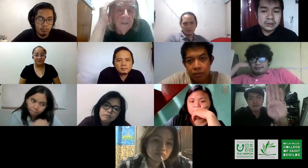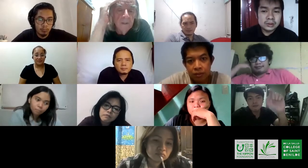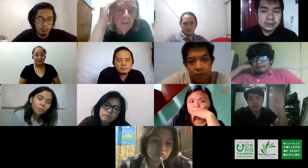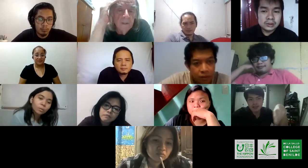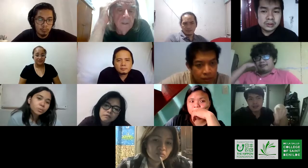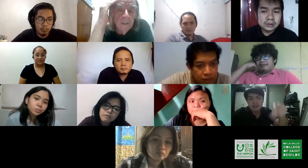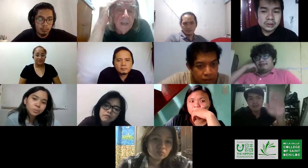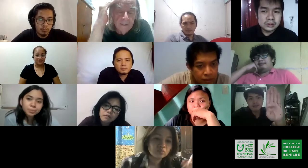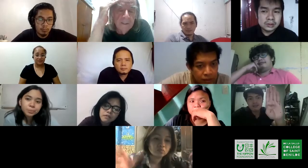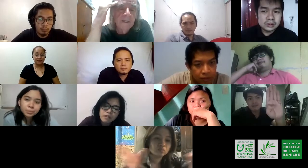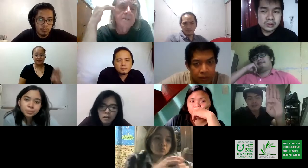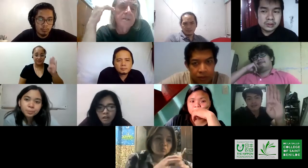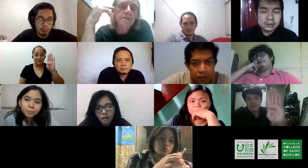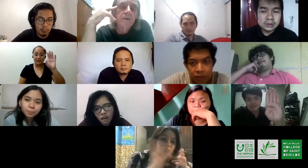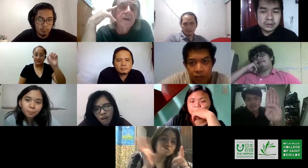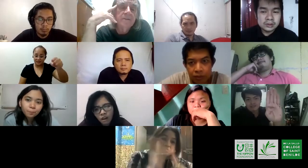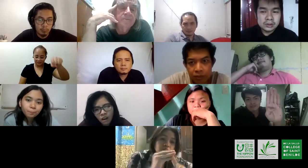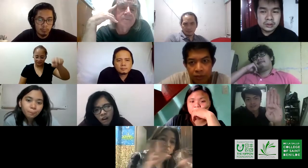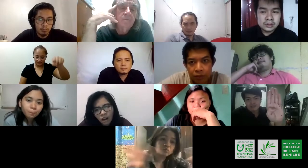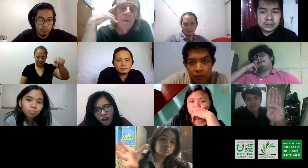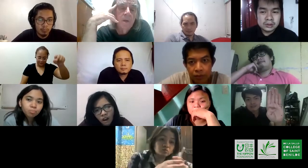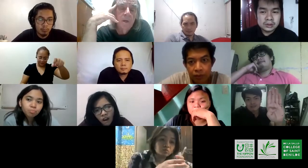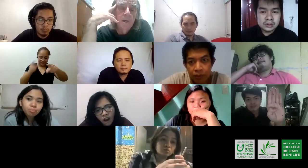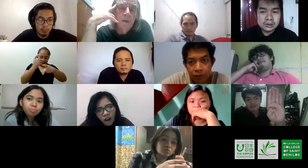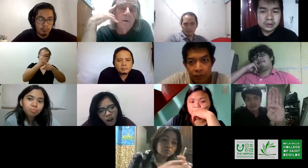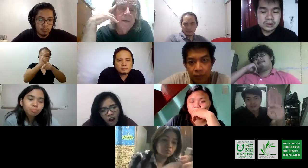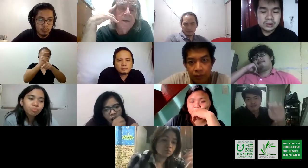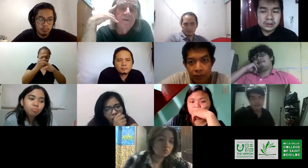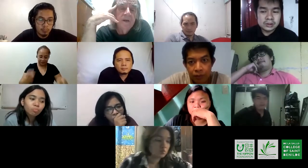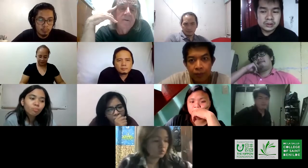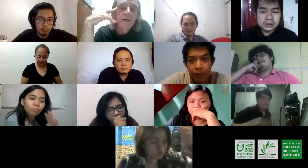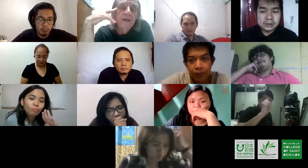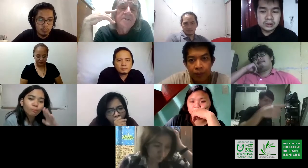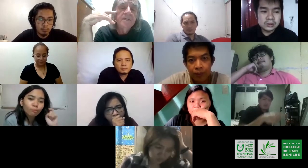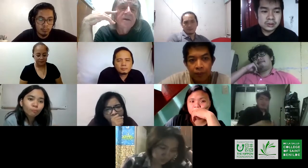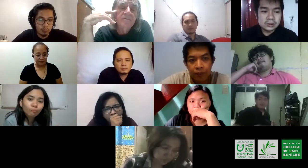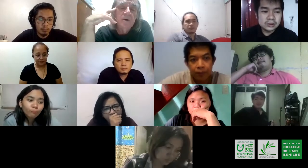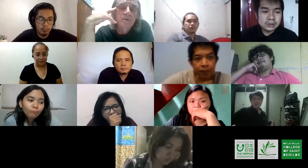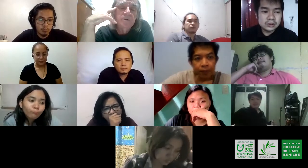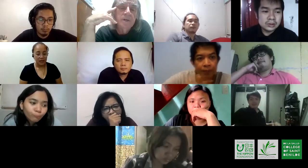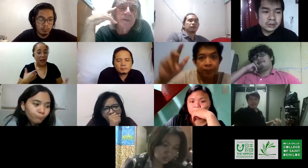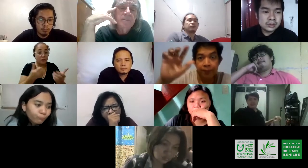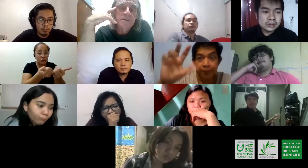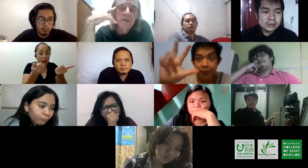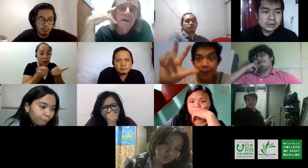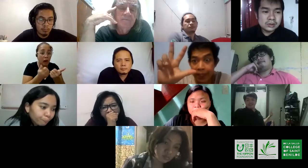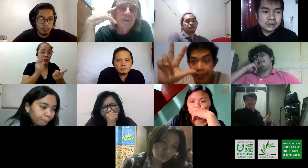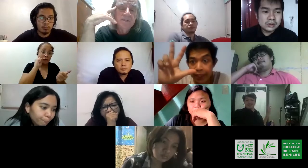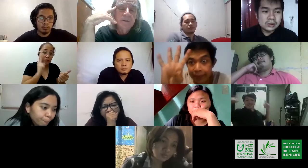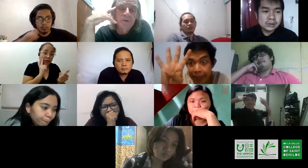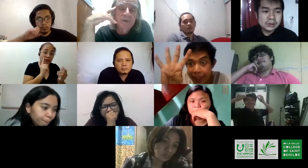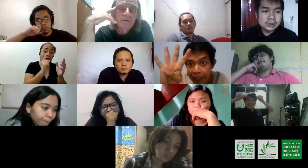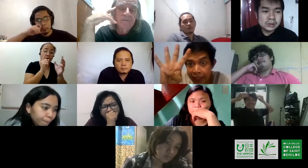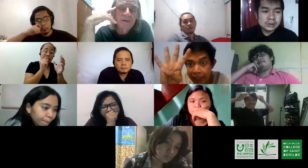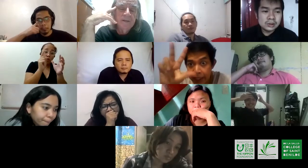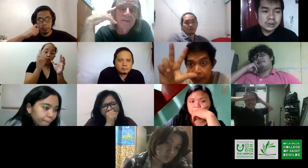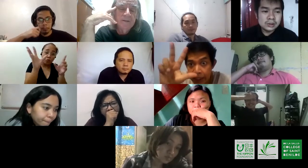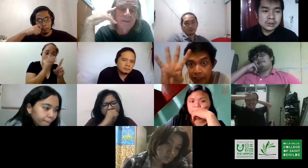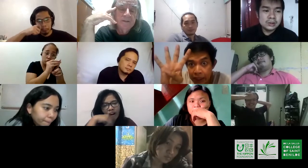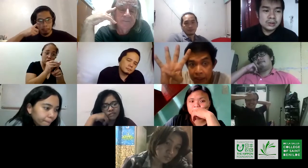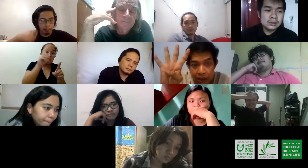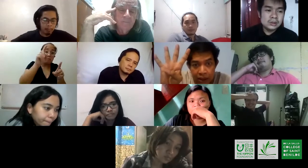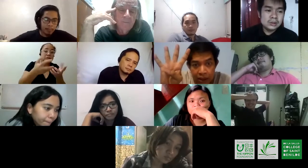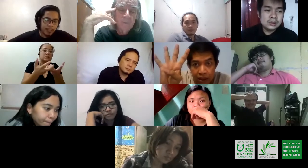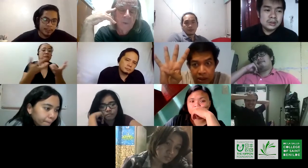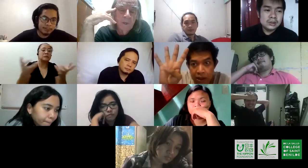Must. Yes, that's correct. Okay, and if an area has a deaf culture, it must have a separate deaf